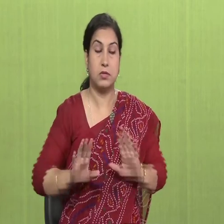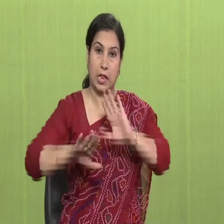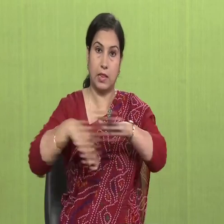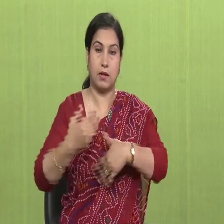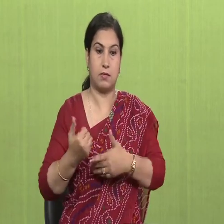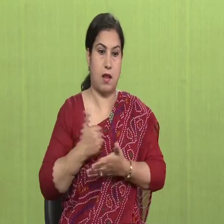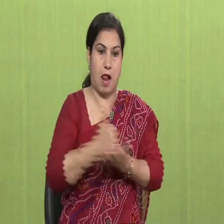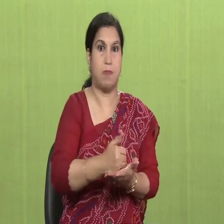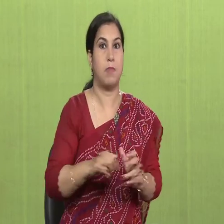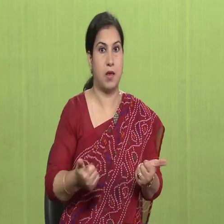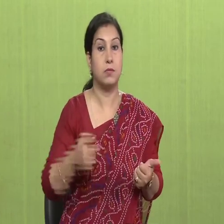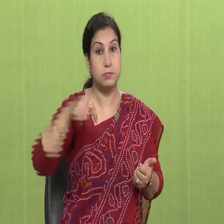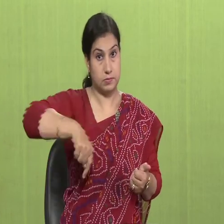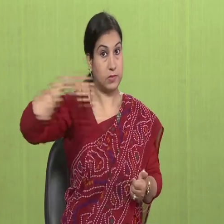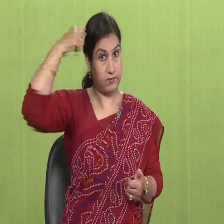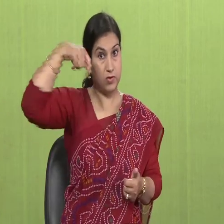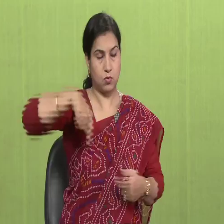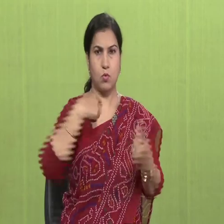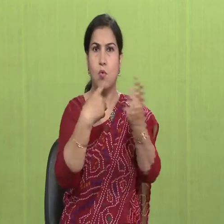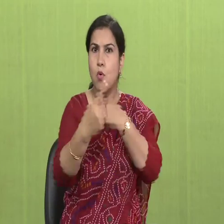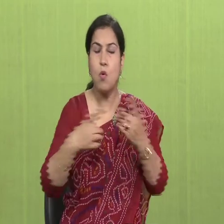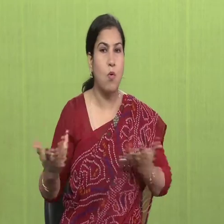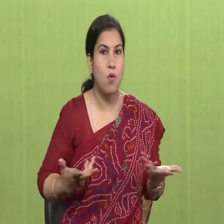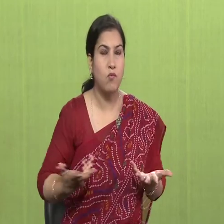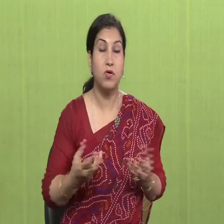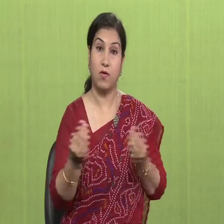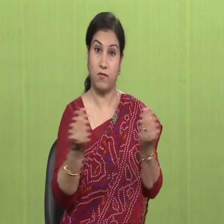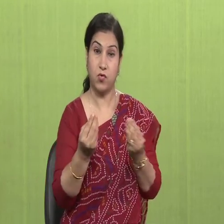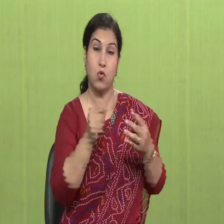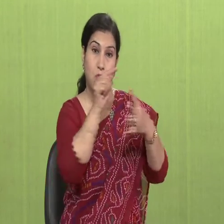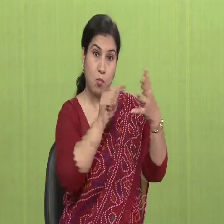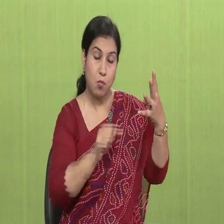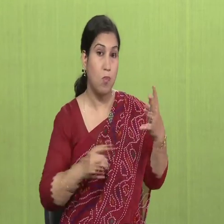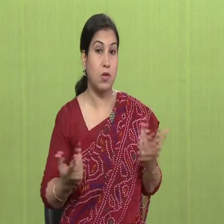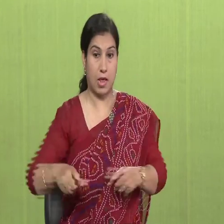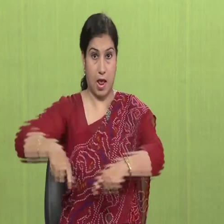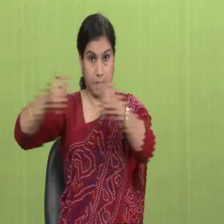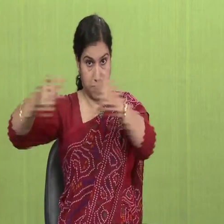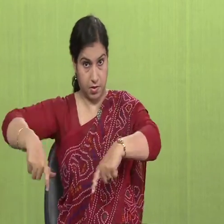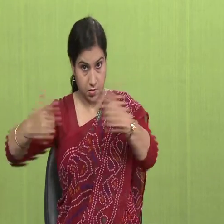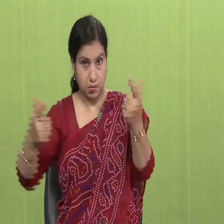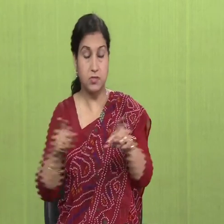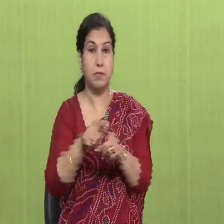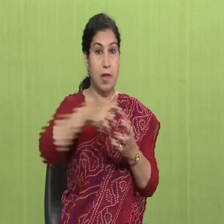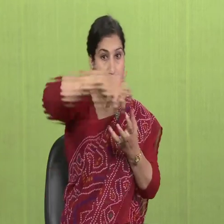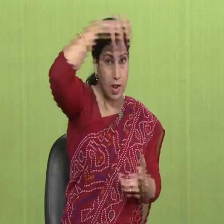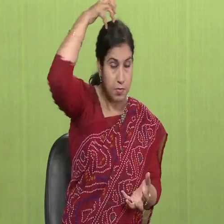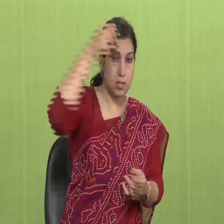In this video, we will learn about some of these plants, animals, and their importance